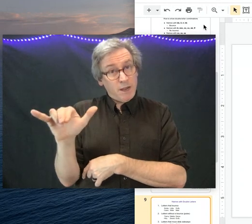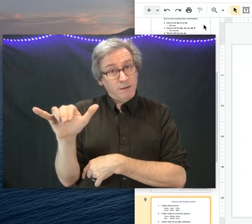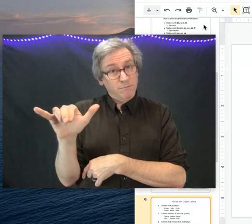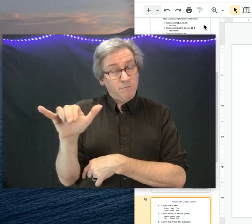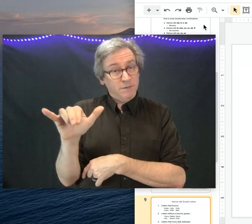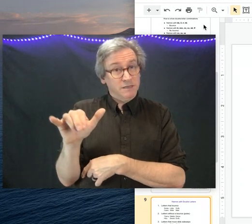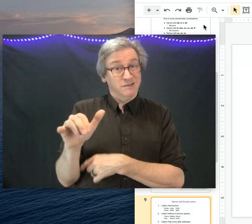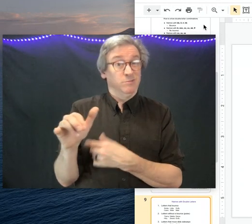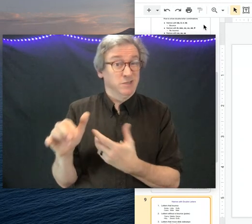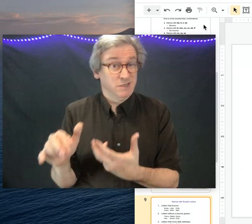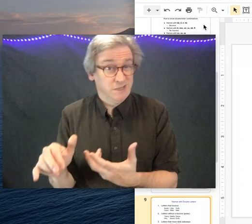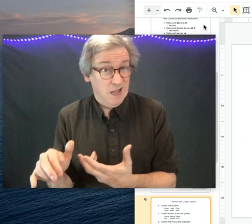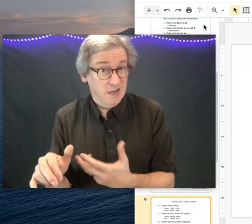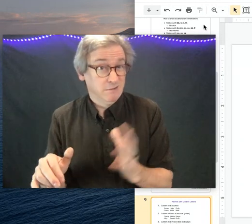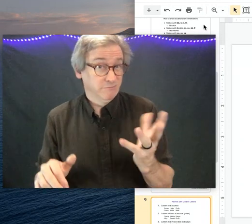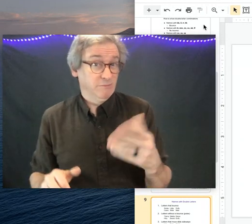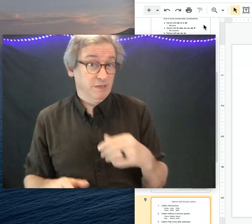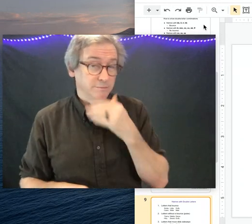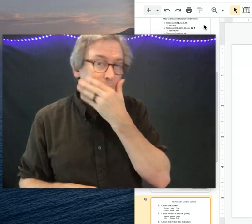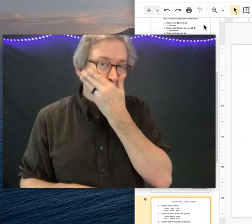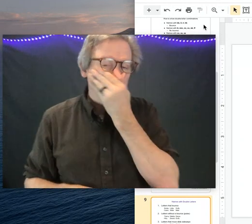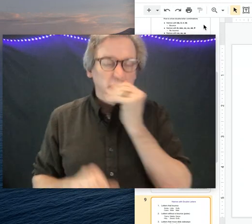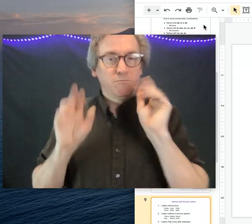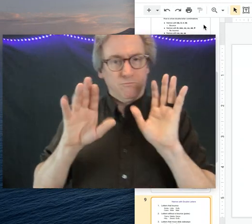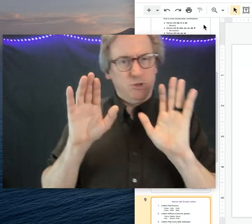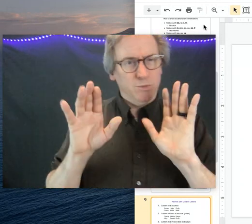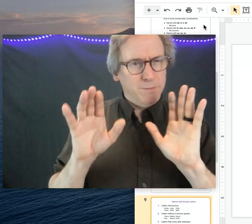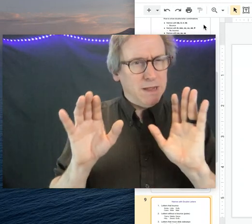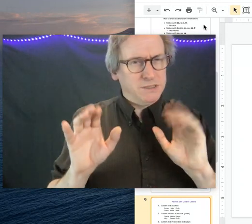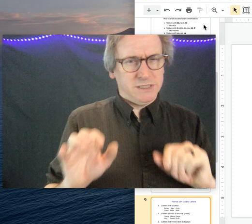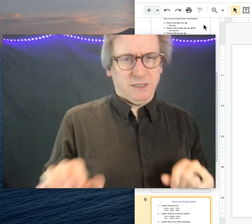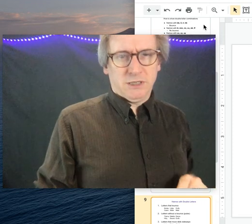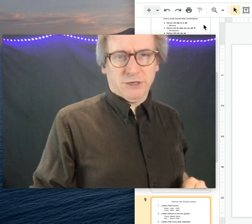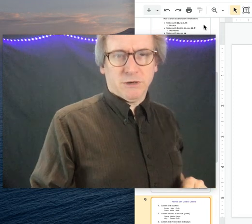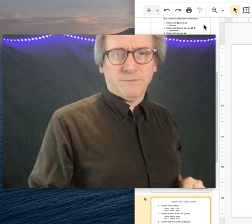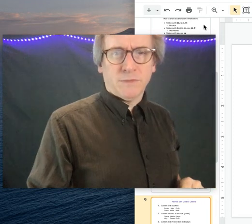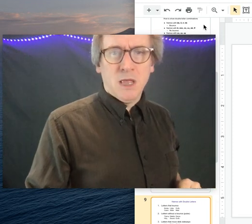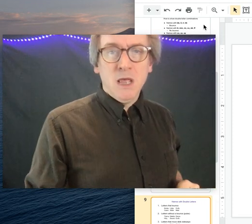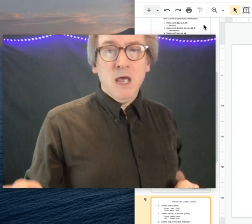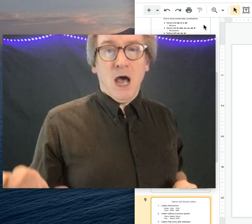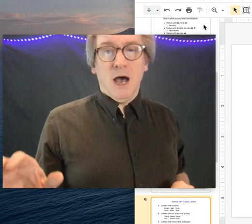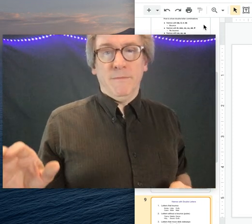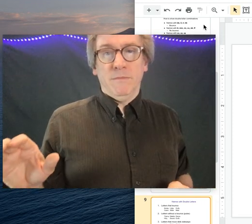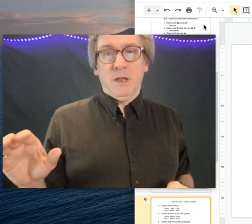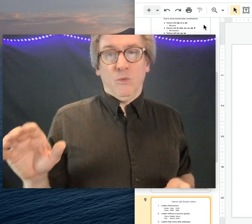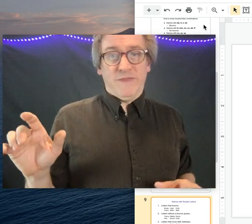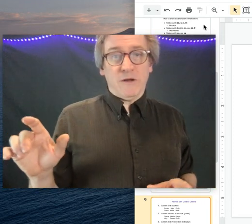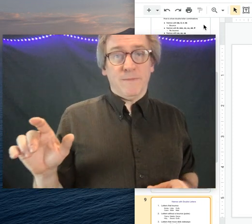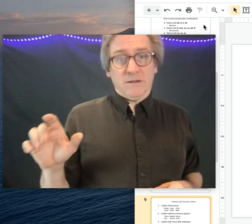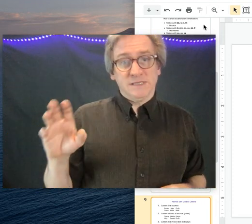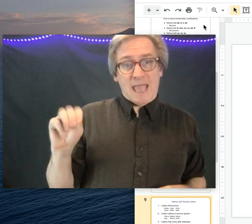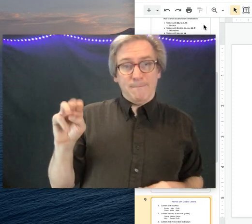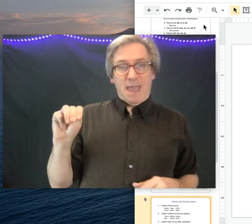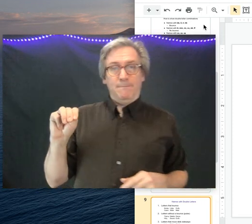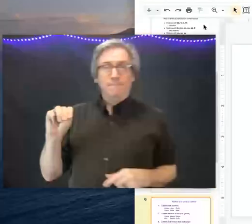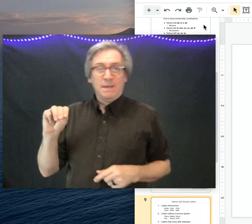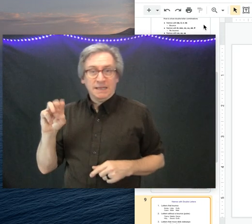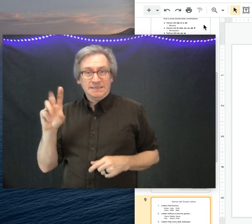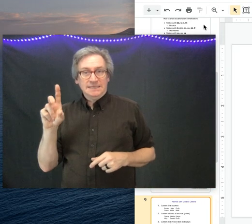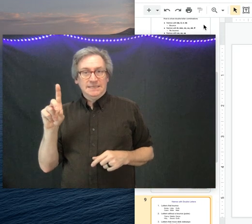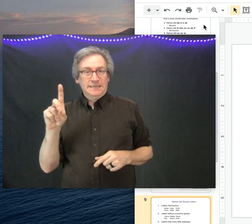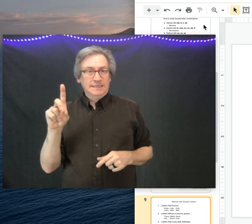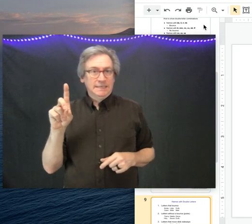A-R-R-Y. It's almost a slide. Do with the bounce, it's a little clearer. Without a bounce,